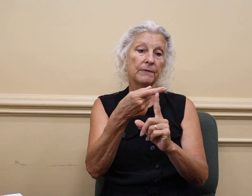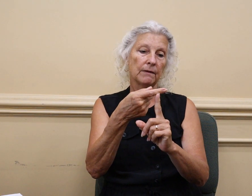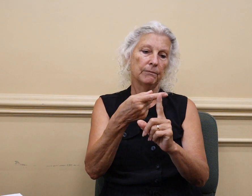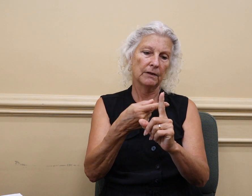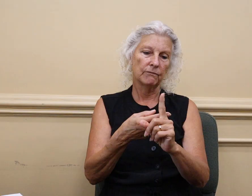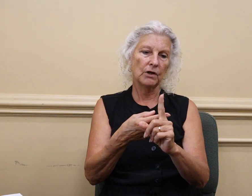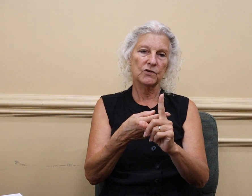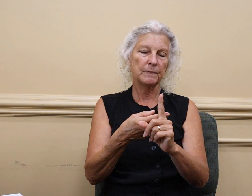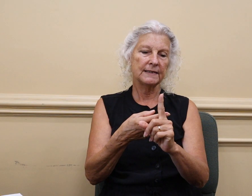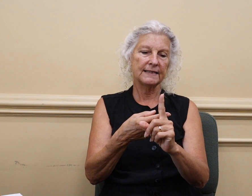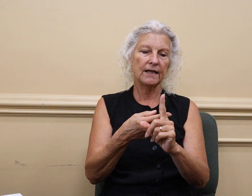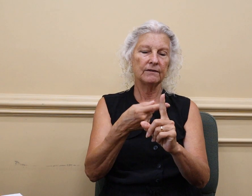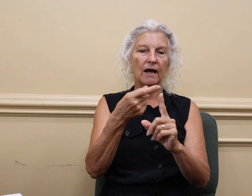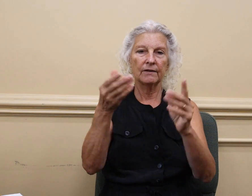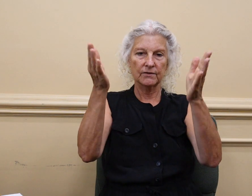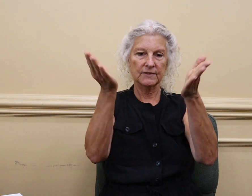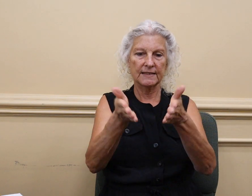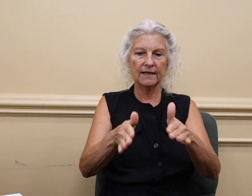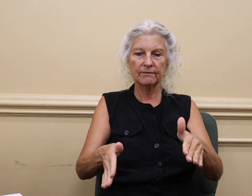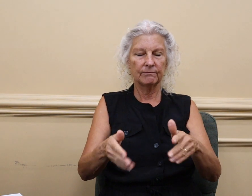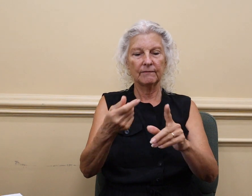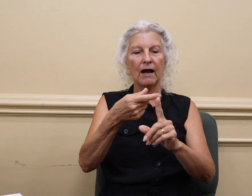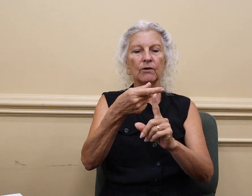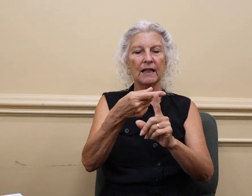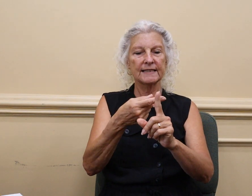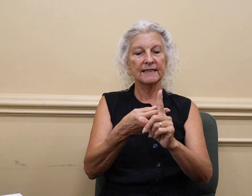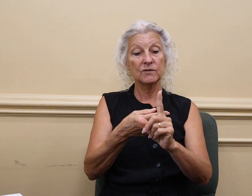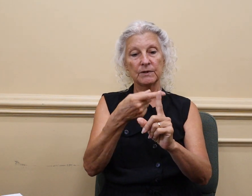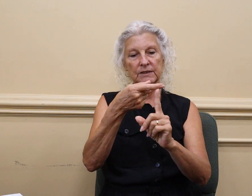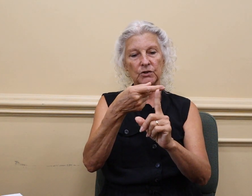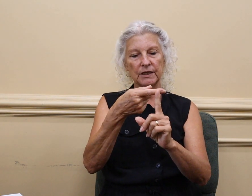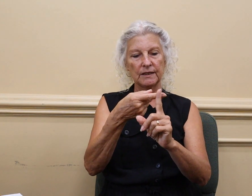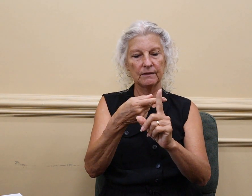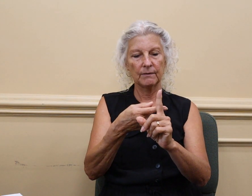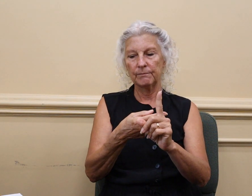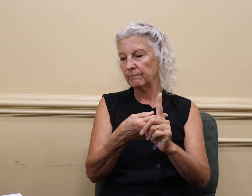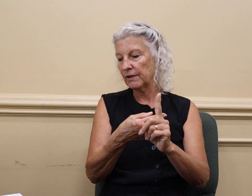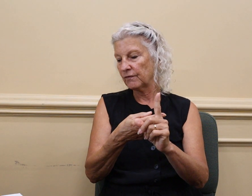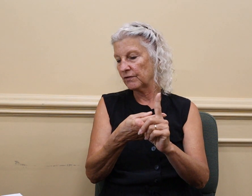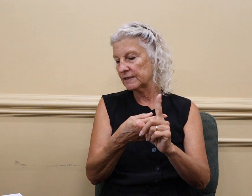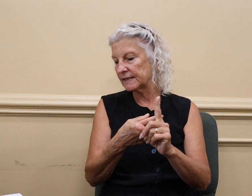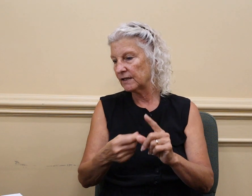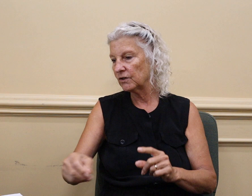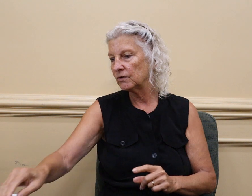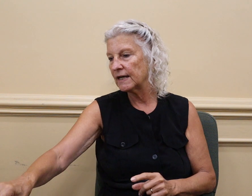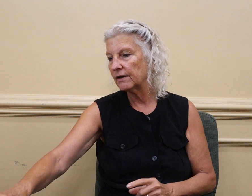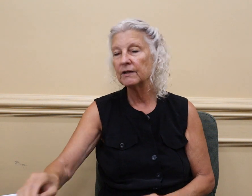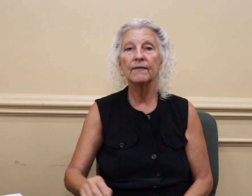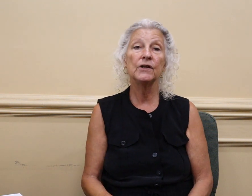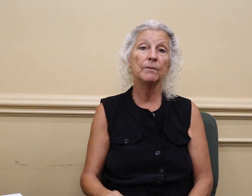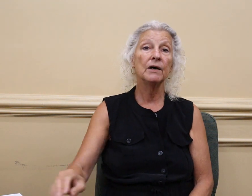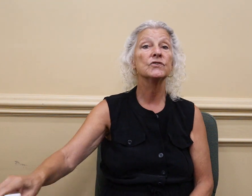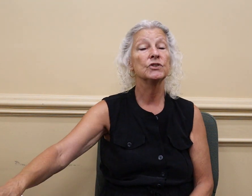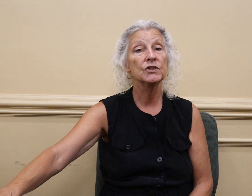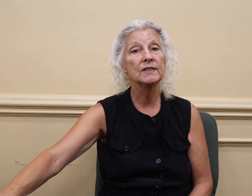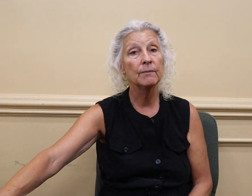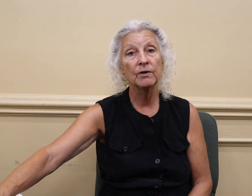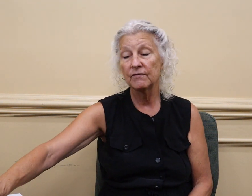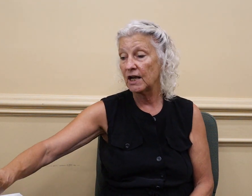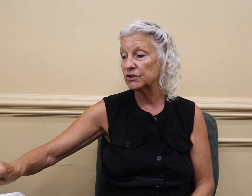Something. One of those big sand hourglass things, but it took a month for the sand to go down. And then your months are just the abbreviation